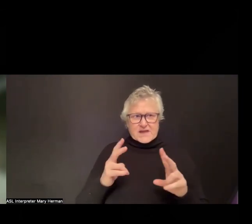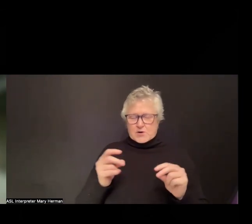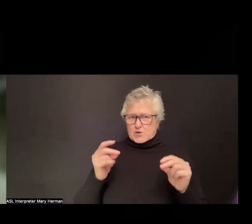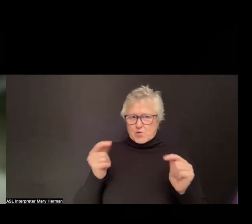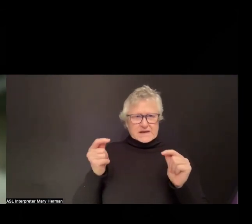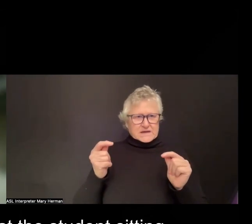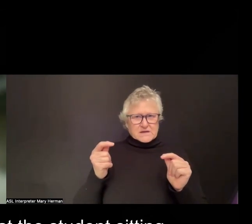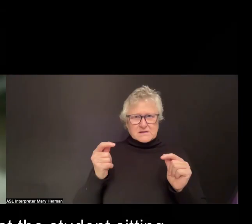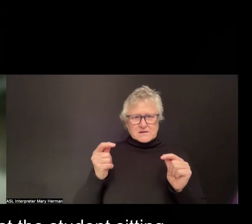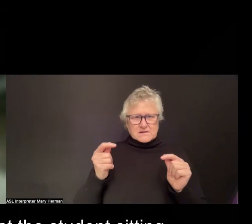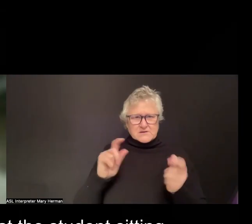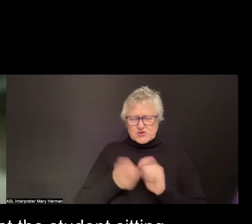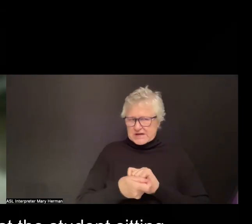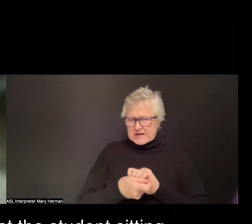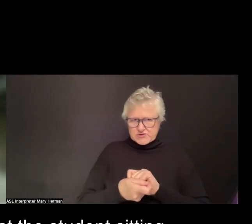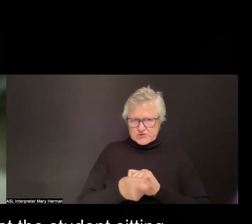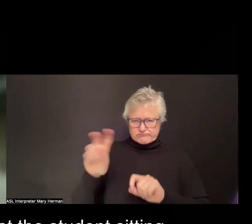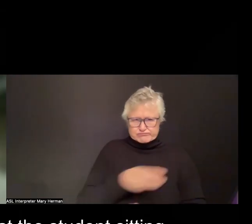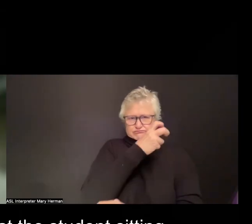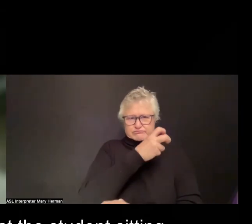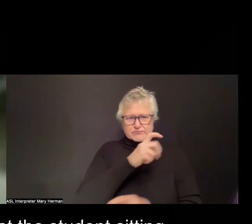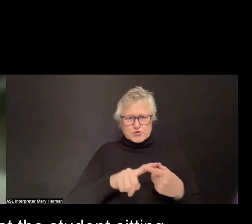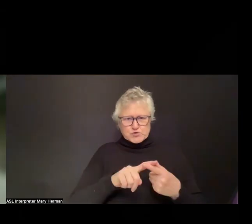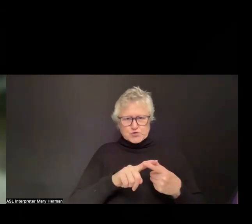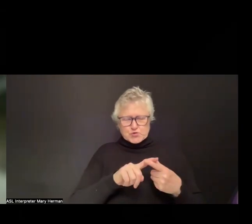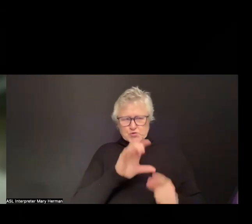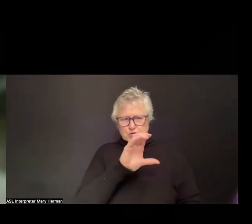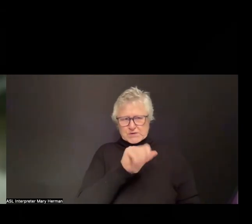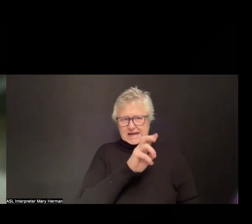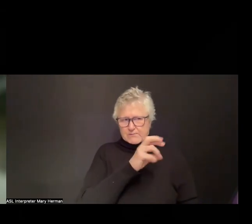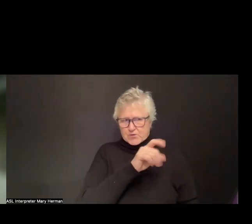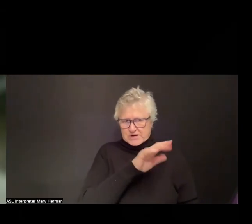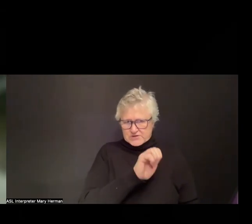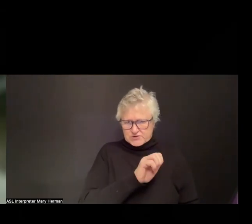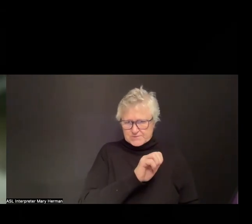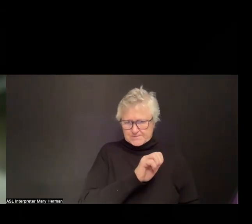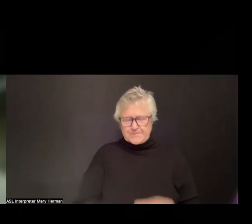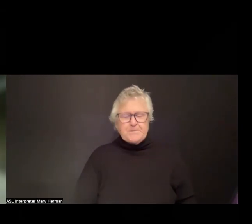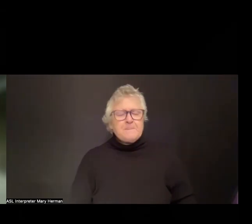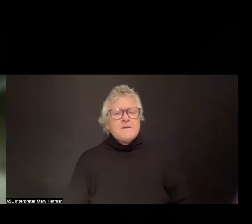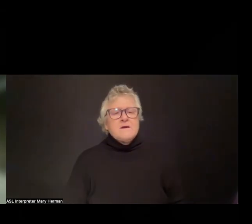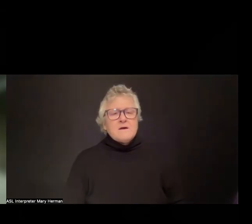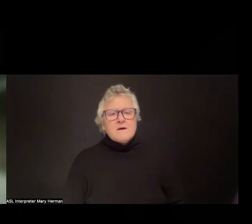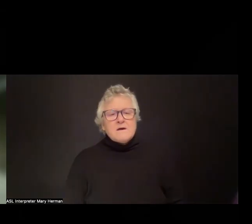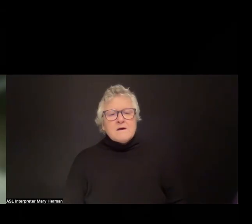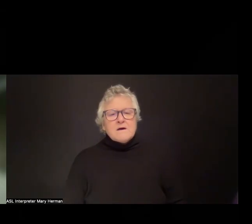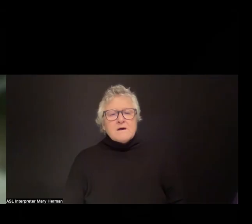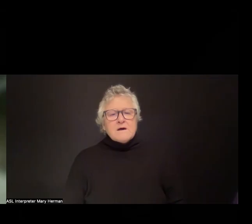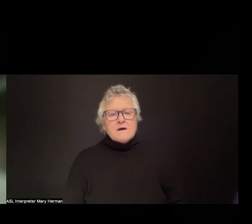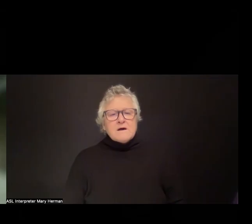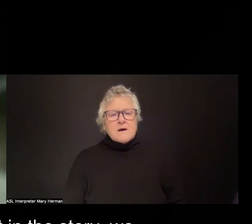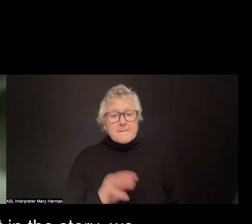that? Marion looked up at the student sitting across from her desk. It's not only the cover, said Kay. Some pages are missing